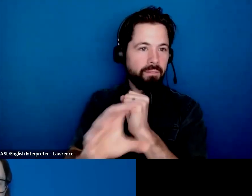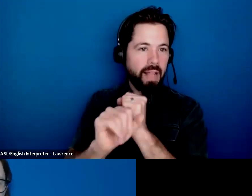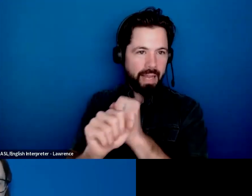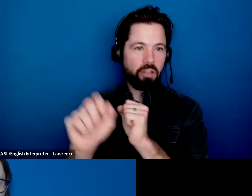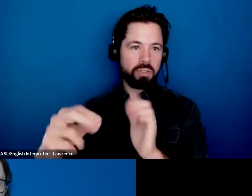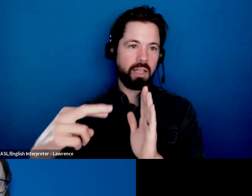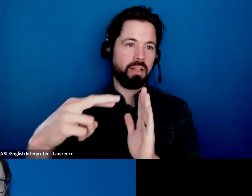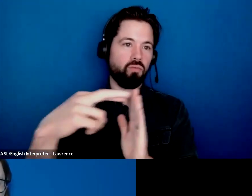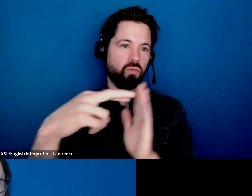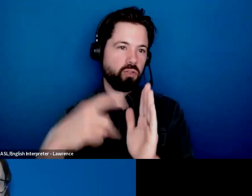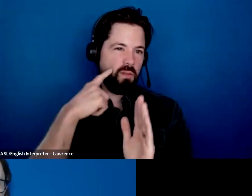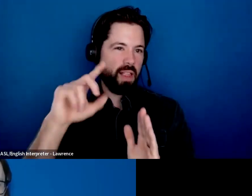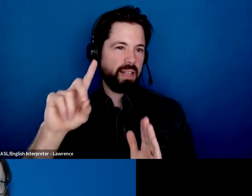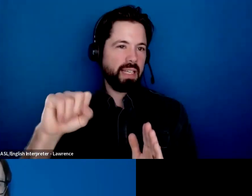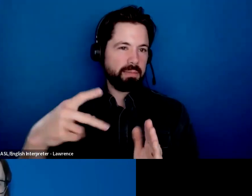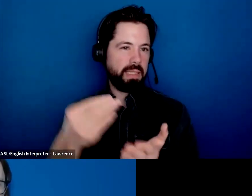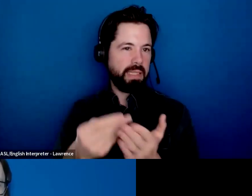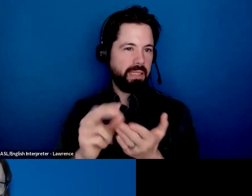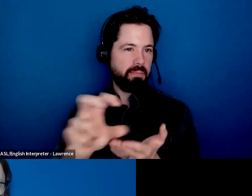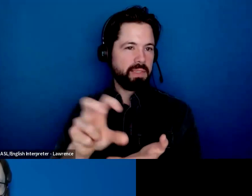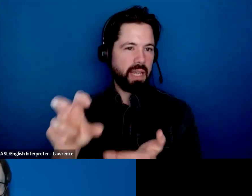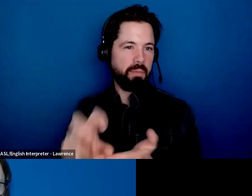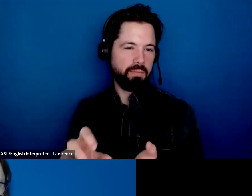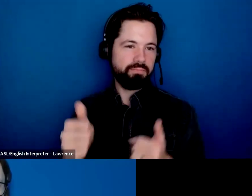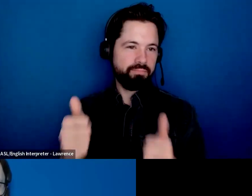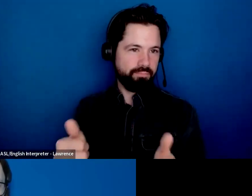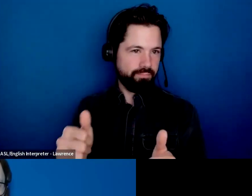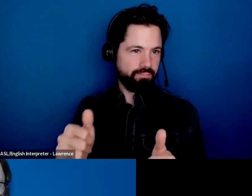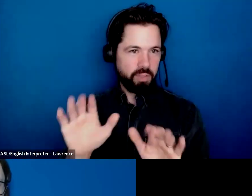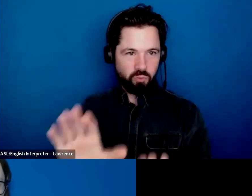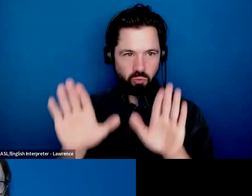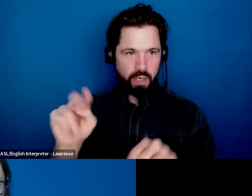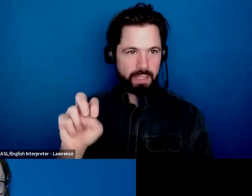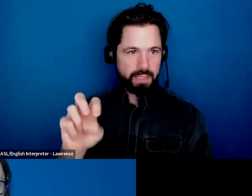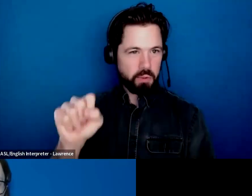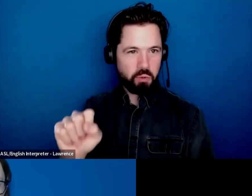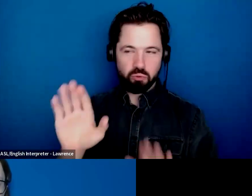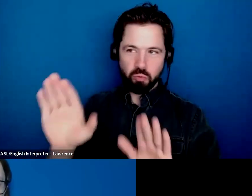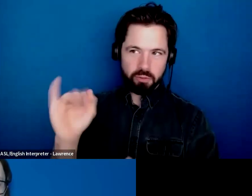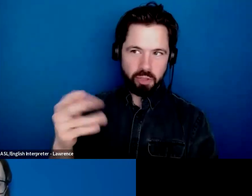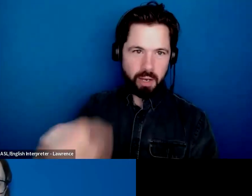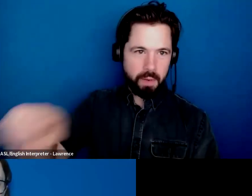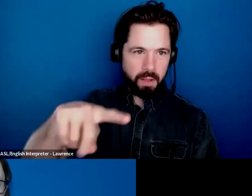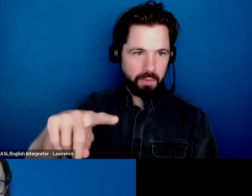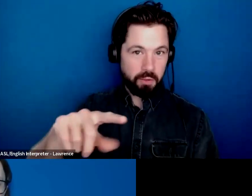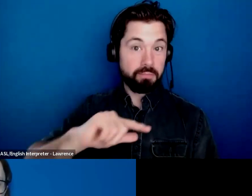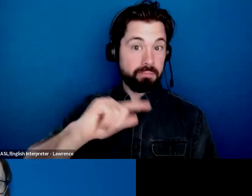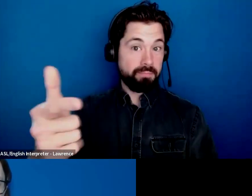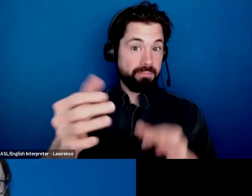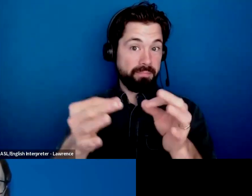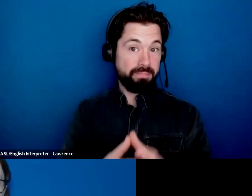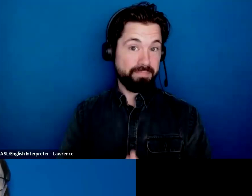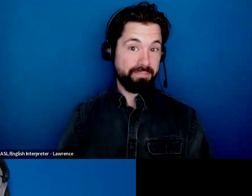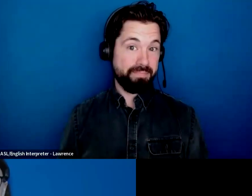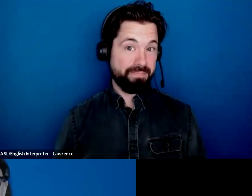DSP stipend. So that is the awesome news about that. Good job, service providers. Now, I want to go